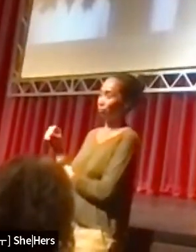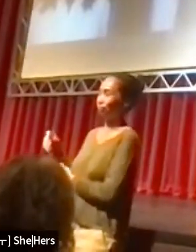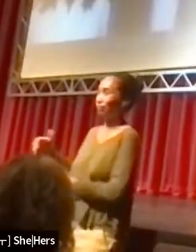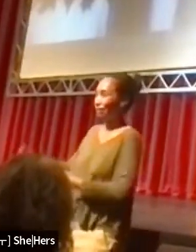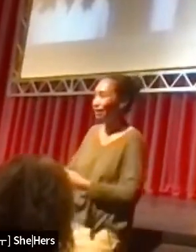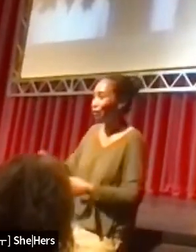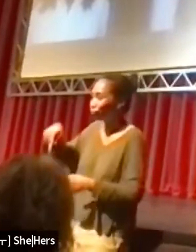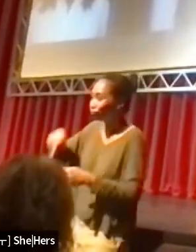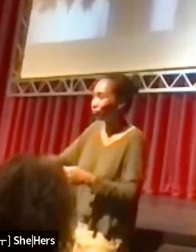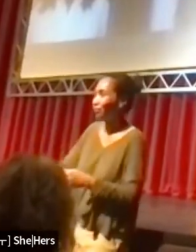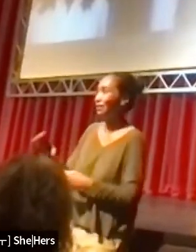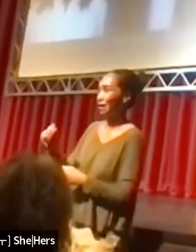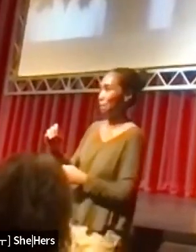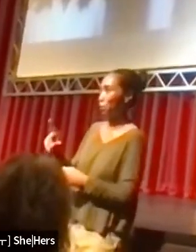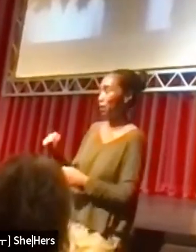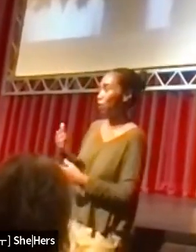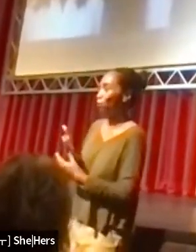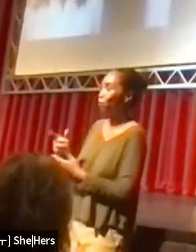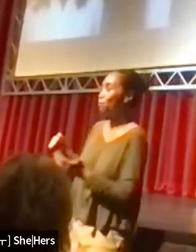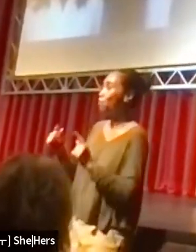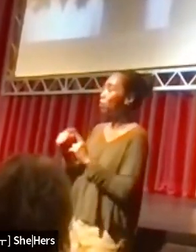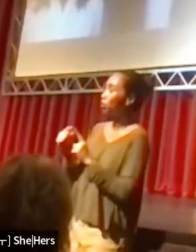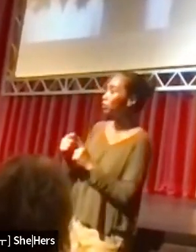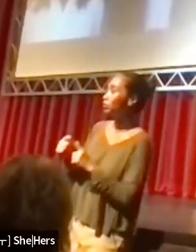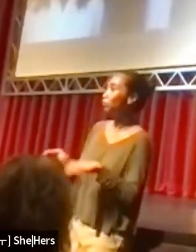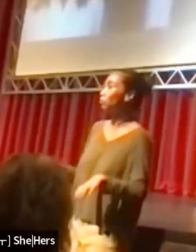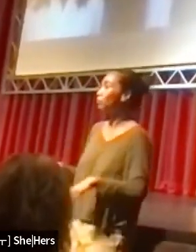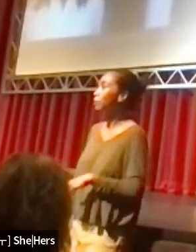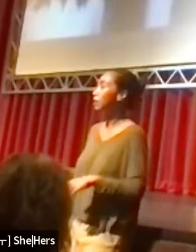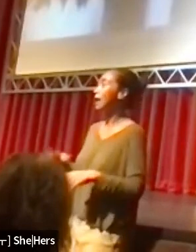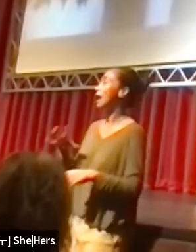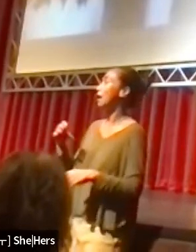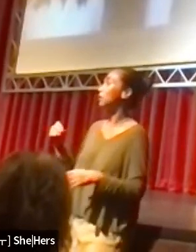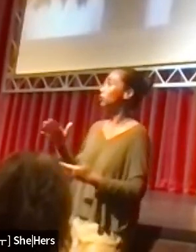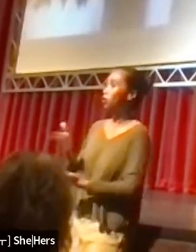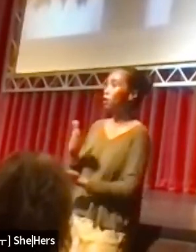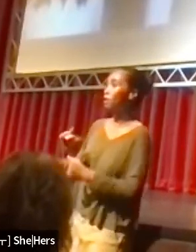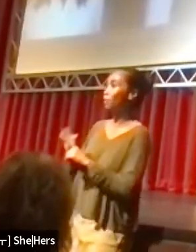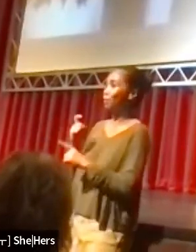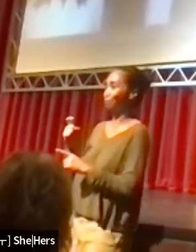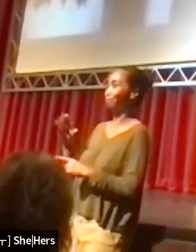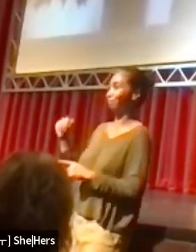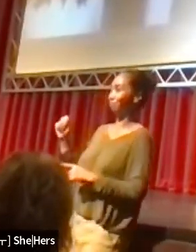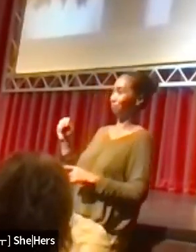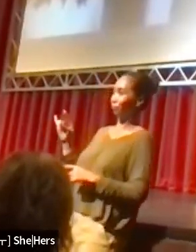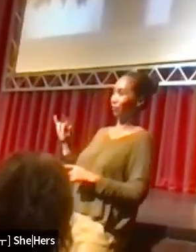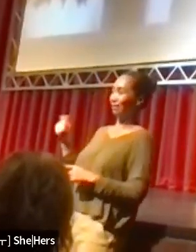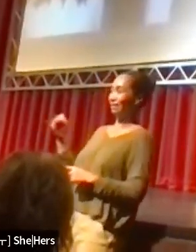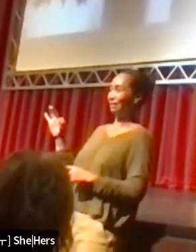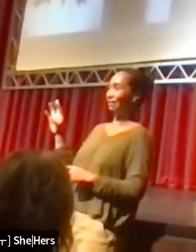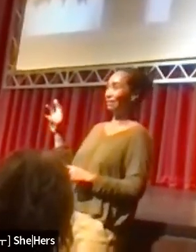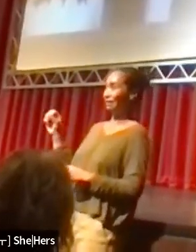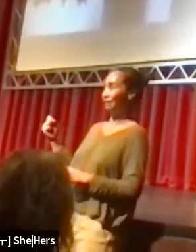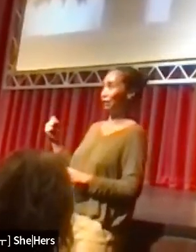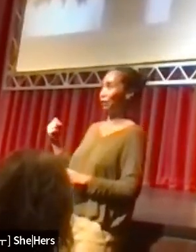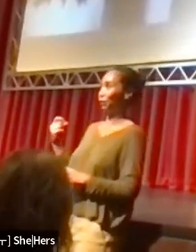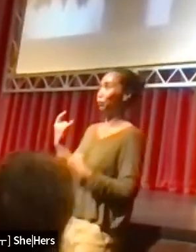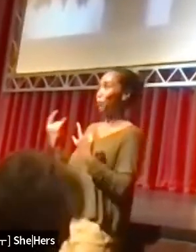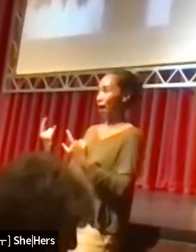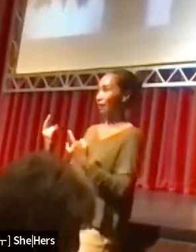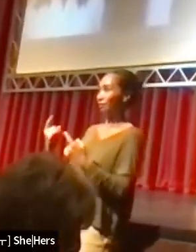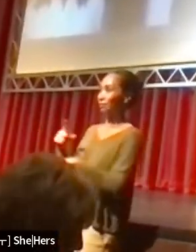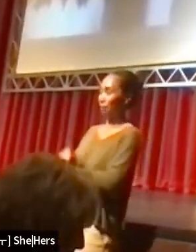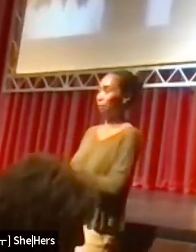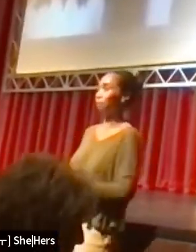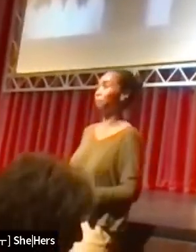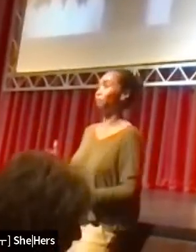into Cambodia. Through words, movement, and songs from Cambodia's 1960s rock era, Digging